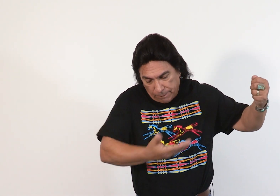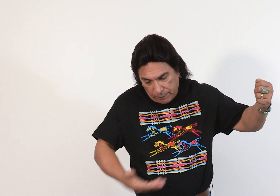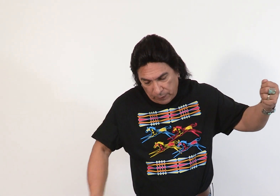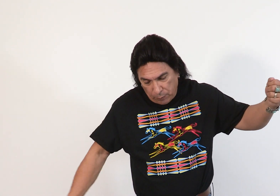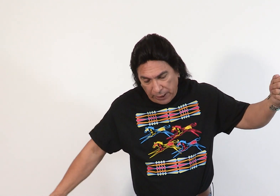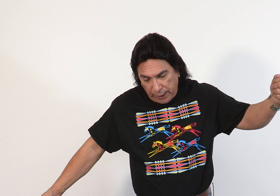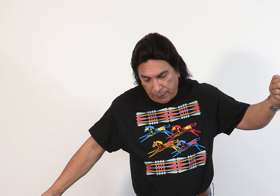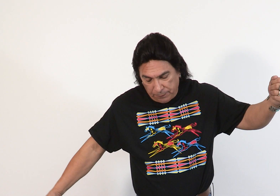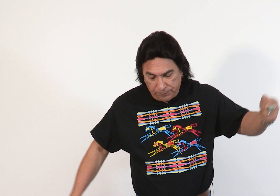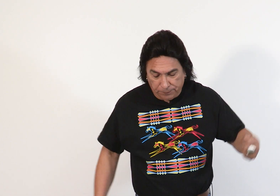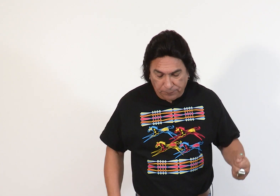bed.